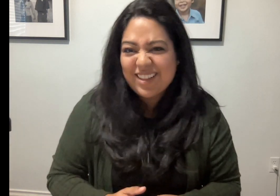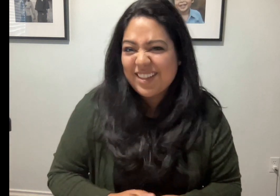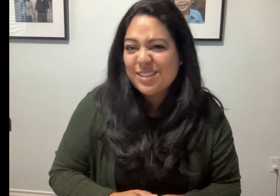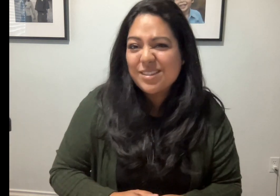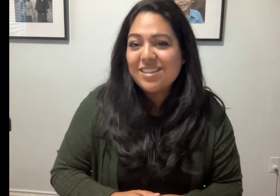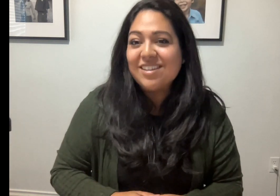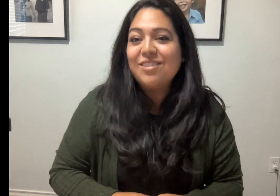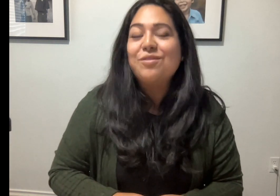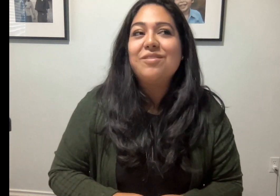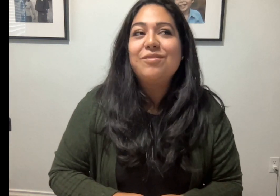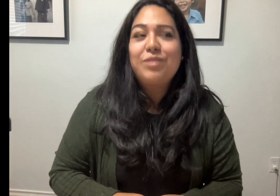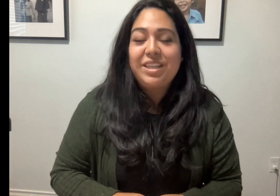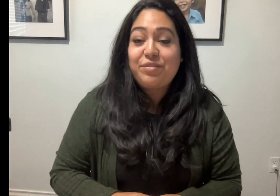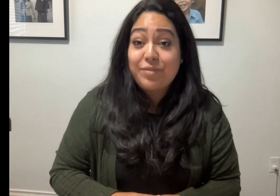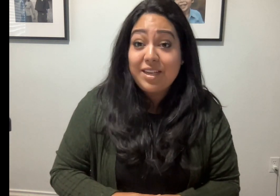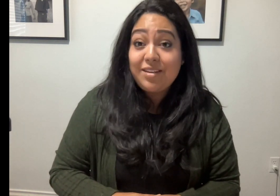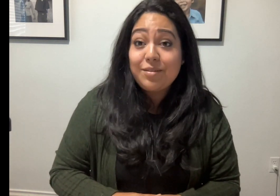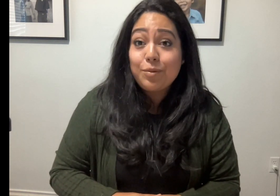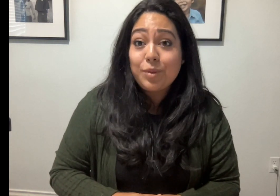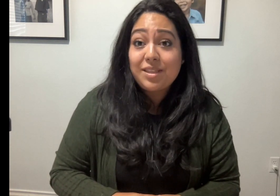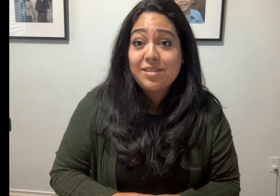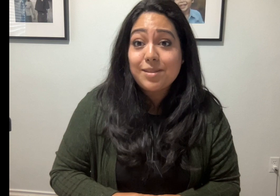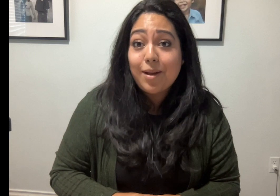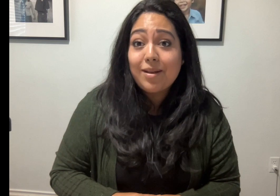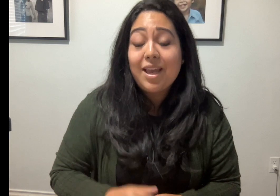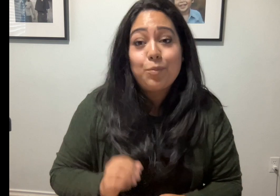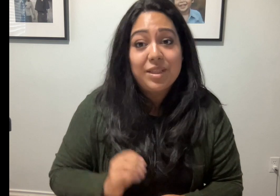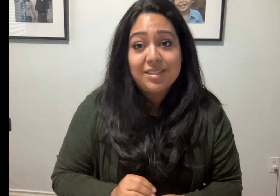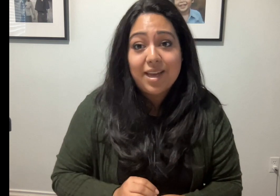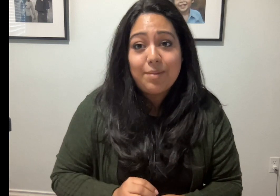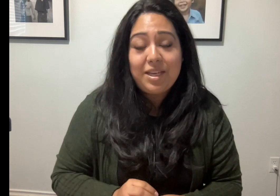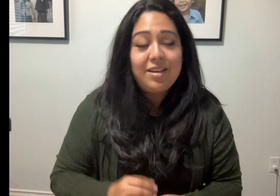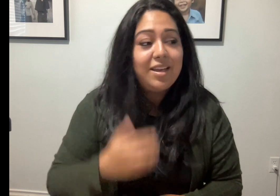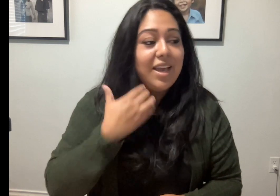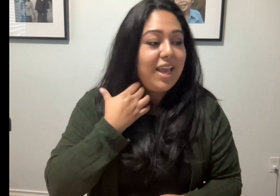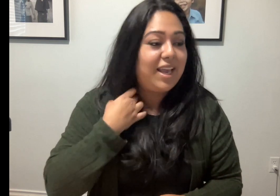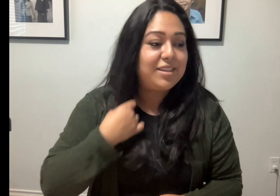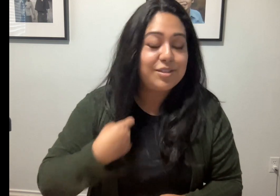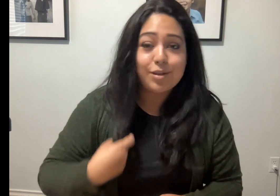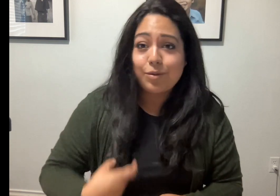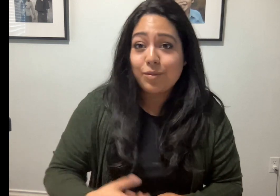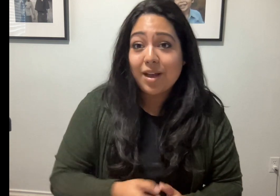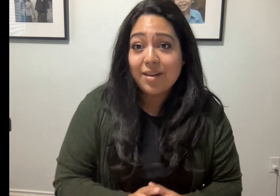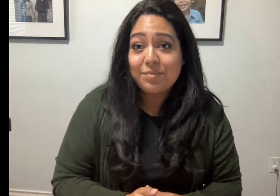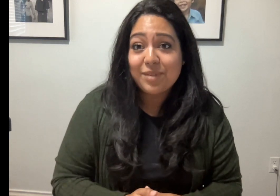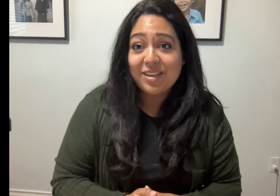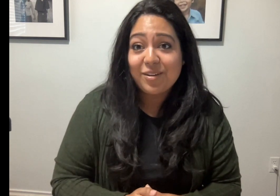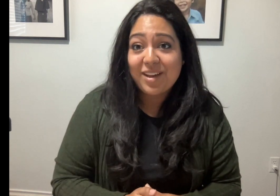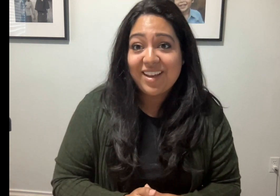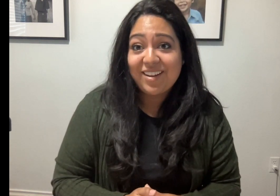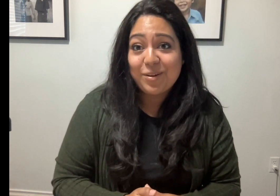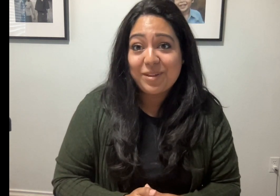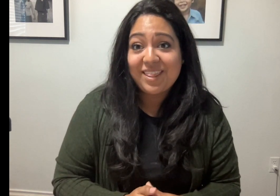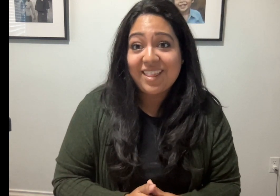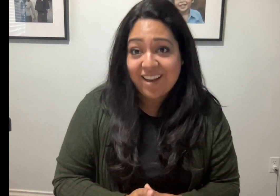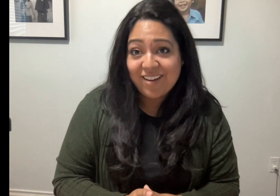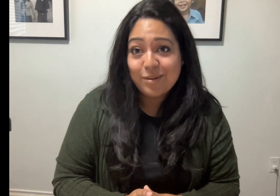that's really fitting with this song and with the timing, and so I'm going to go ahead and go with that